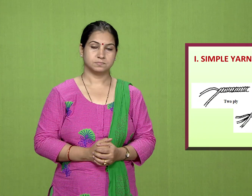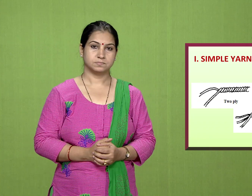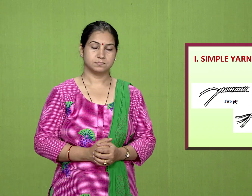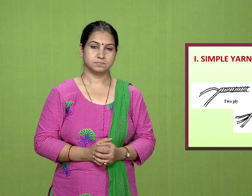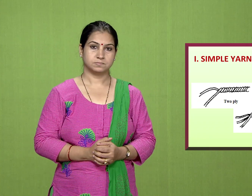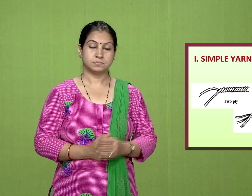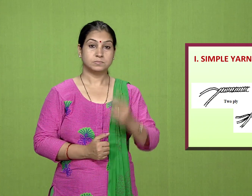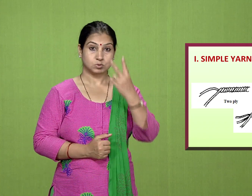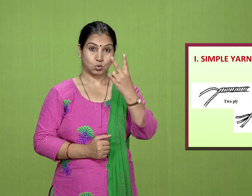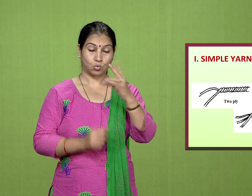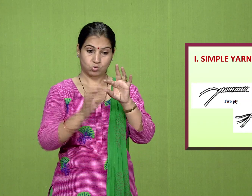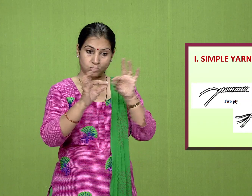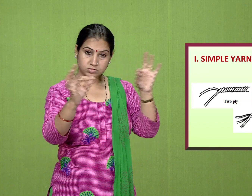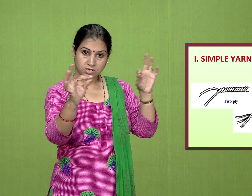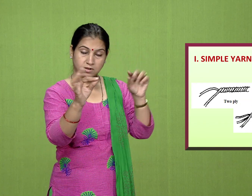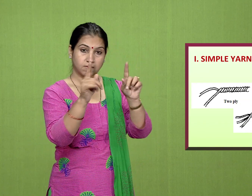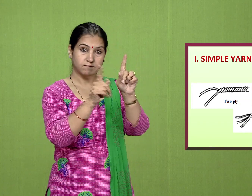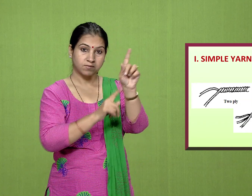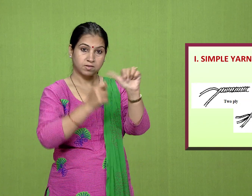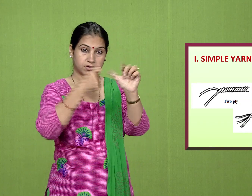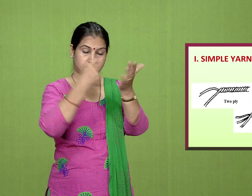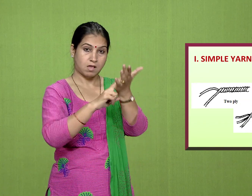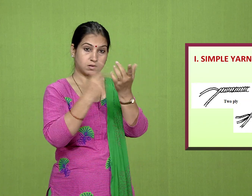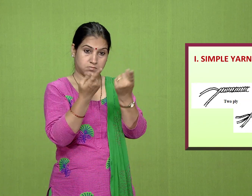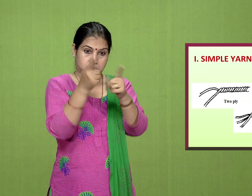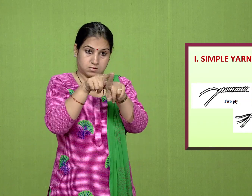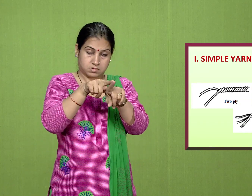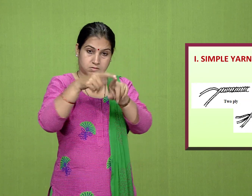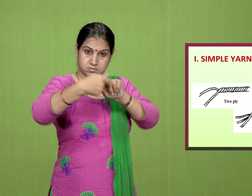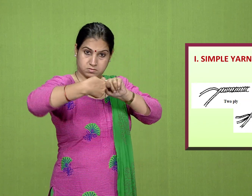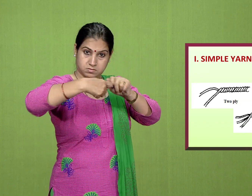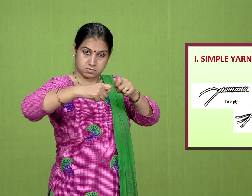Two single yarns which has been twisted together to form the 2-ply yarn.